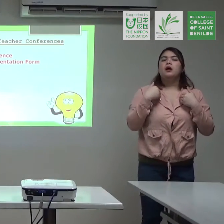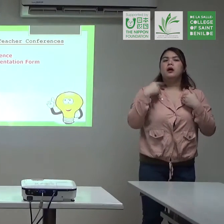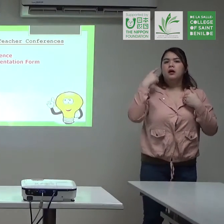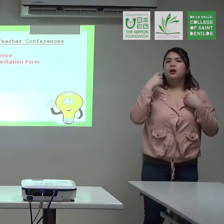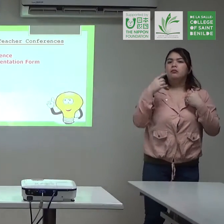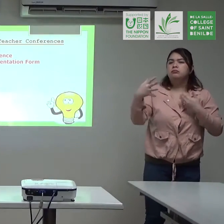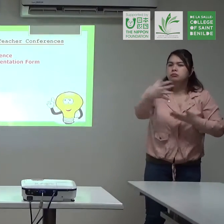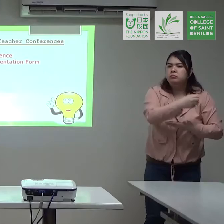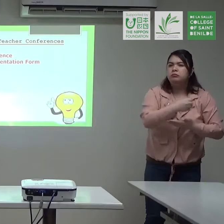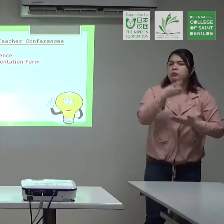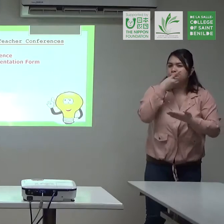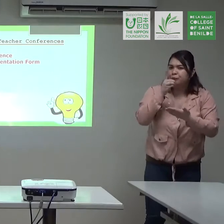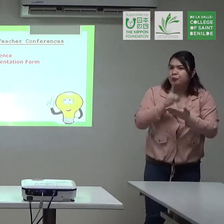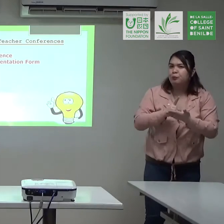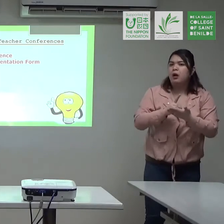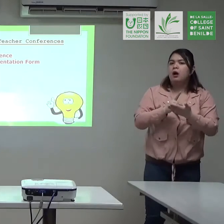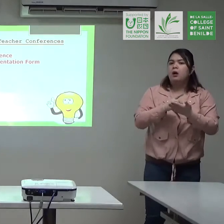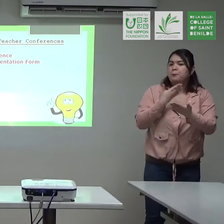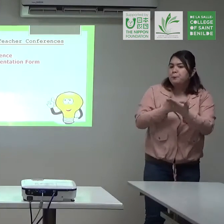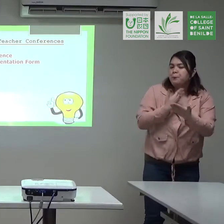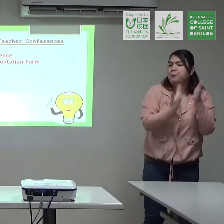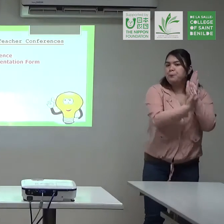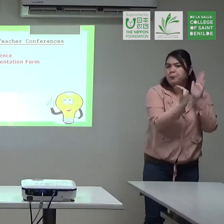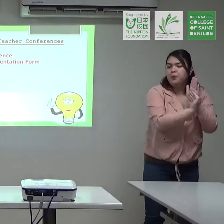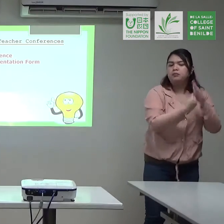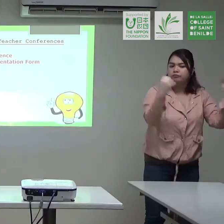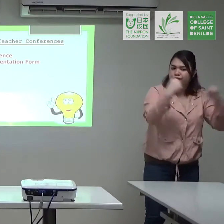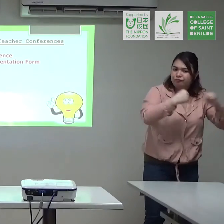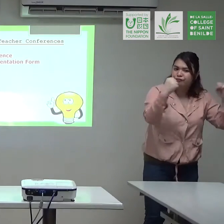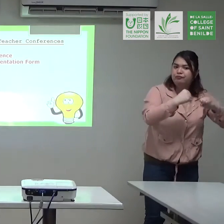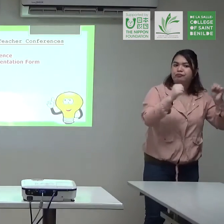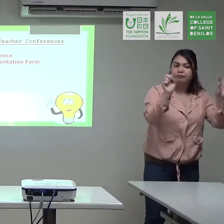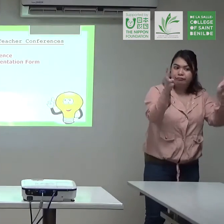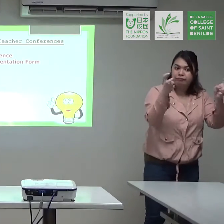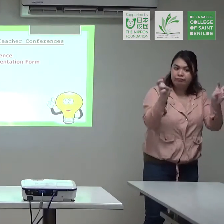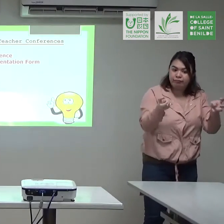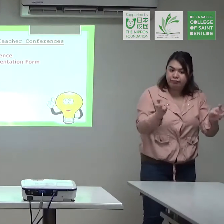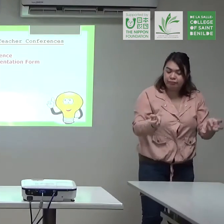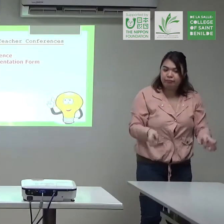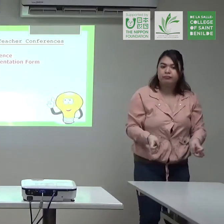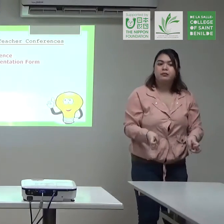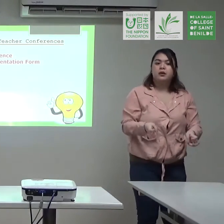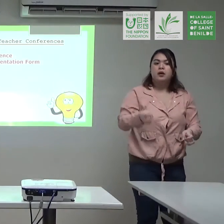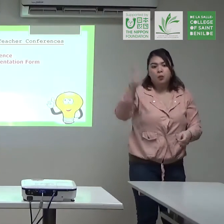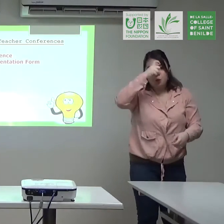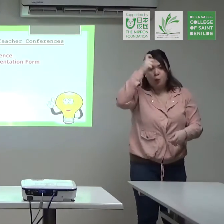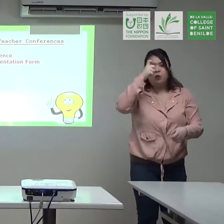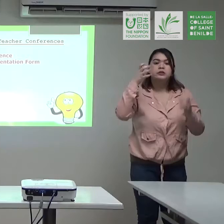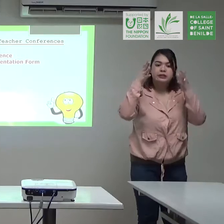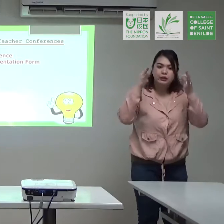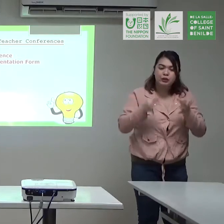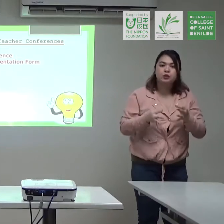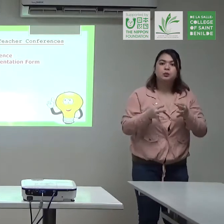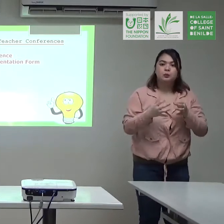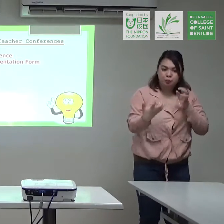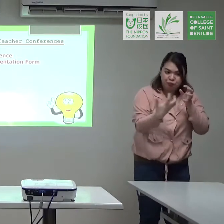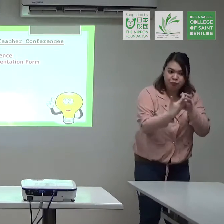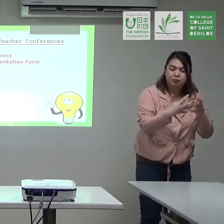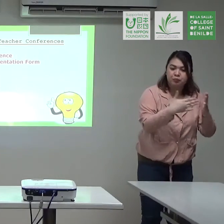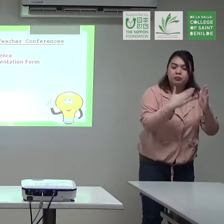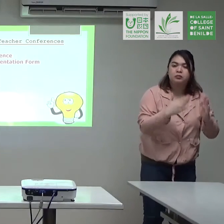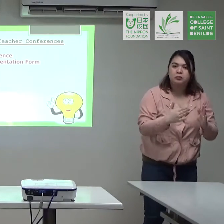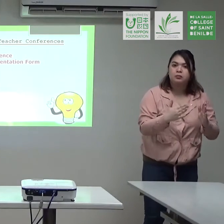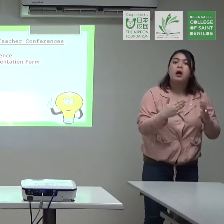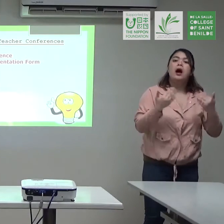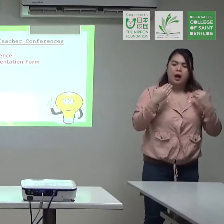documentation form when you agree on topics and come up with wise decisions. You do this in